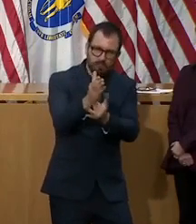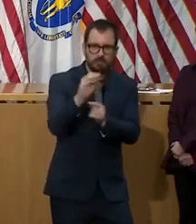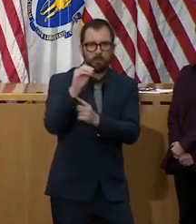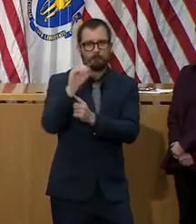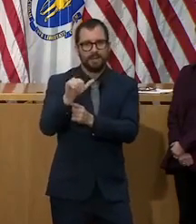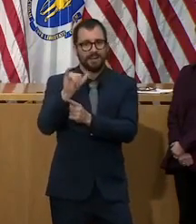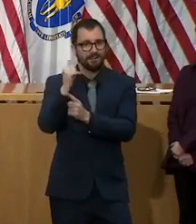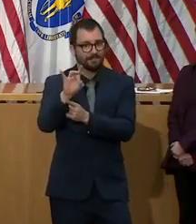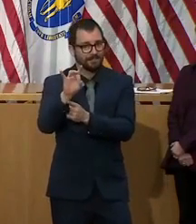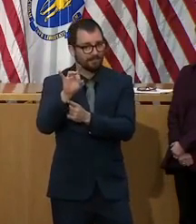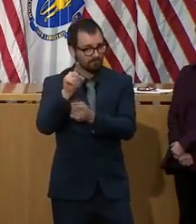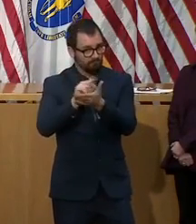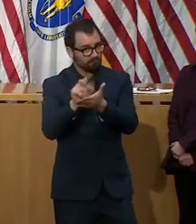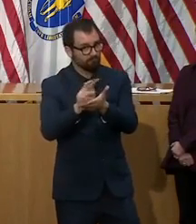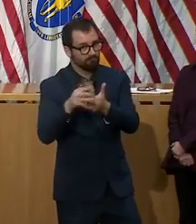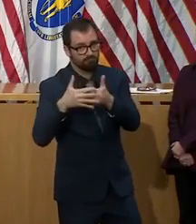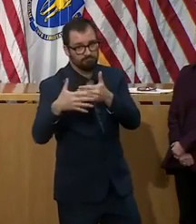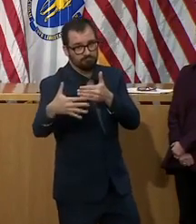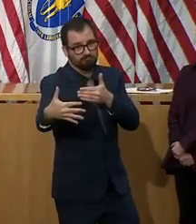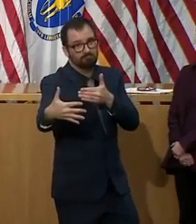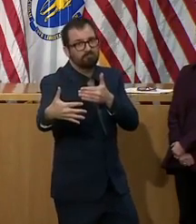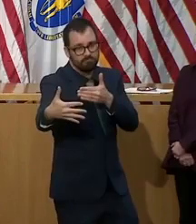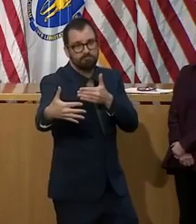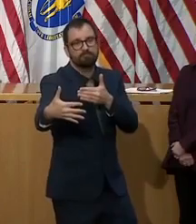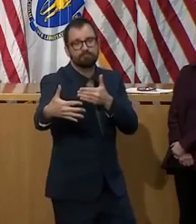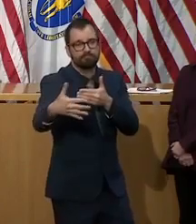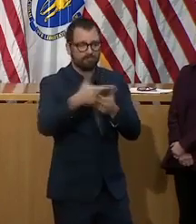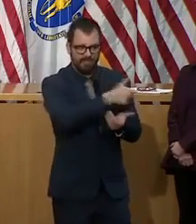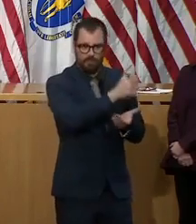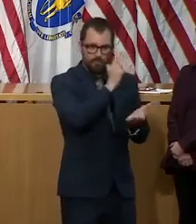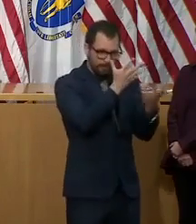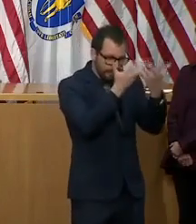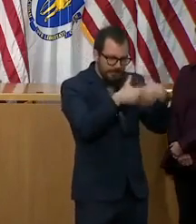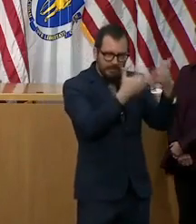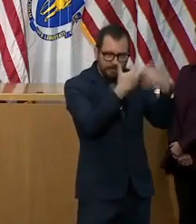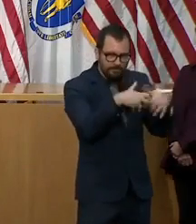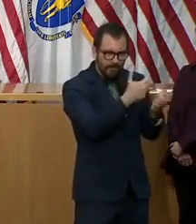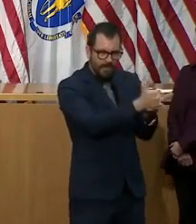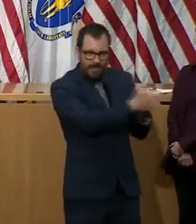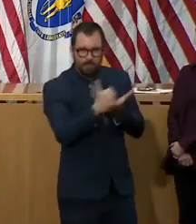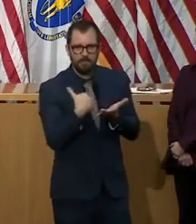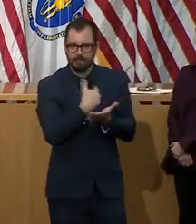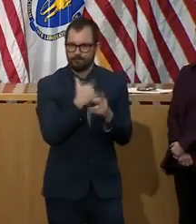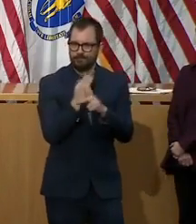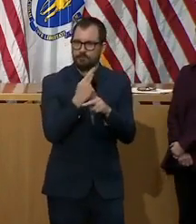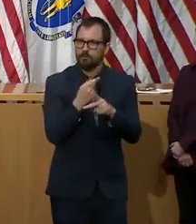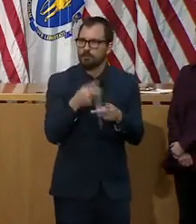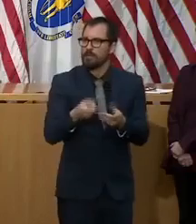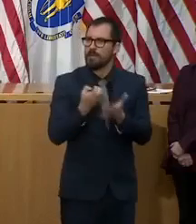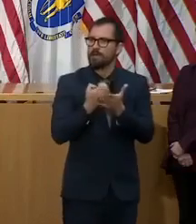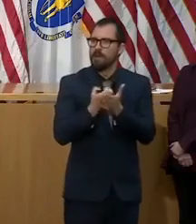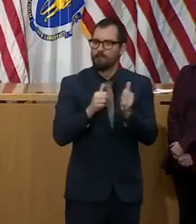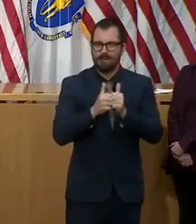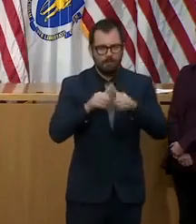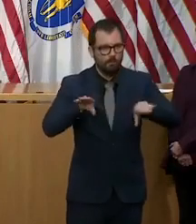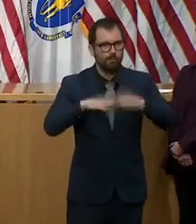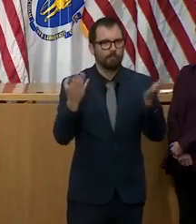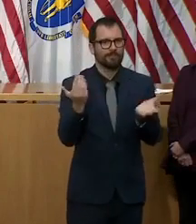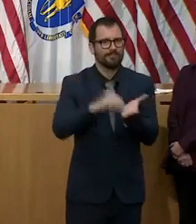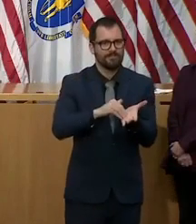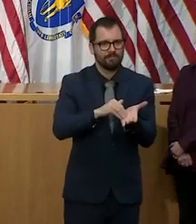effort for our Commonwealth. And while we listen to the advice from our advisory board,